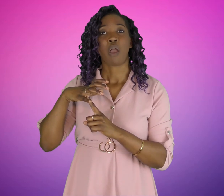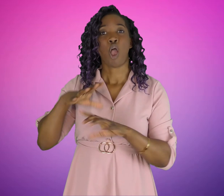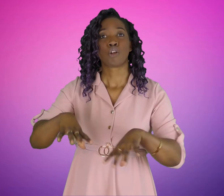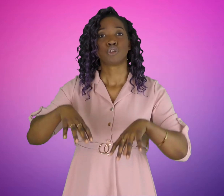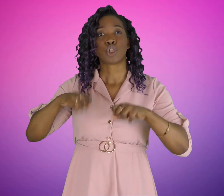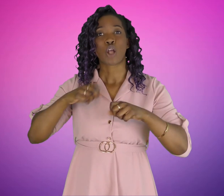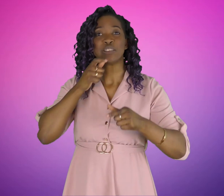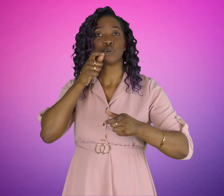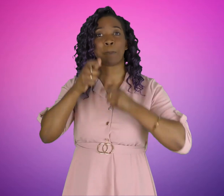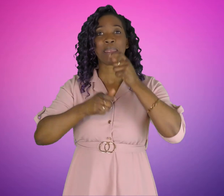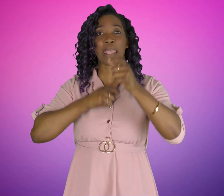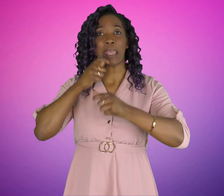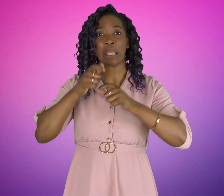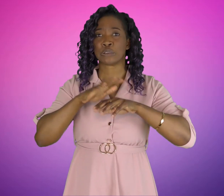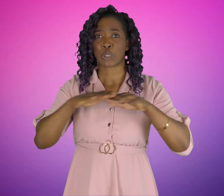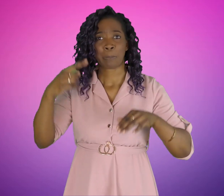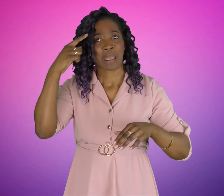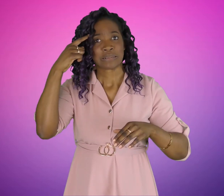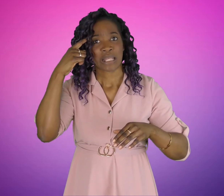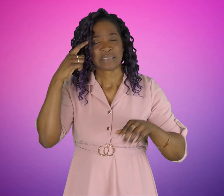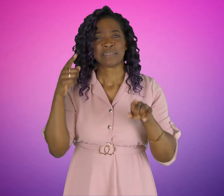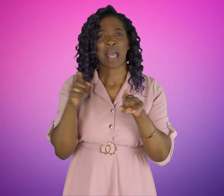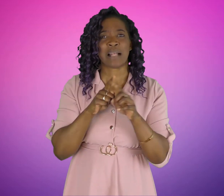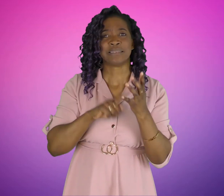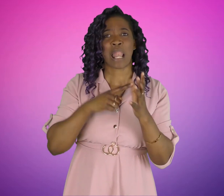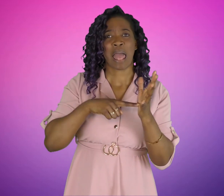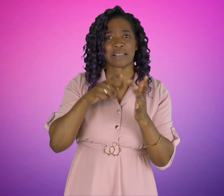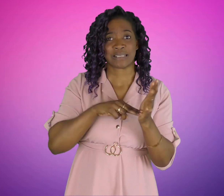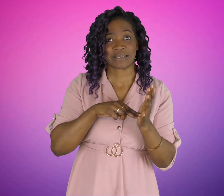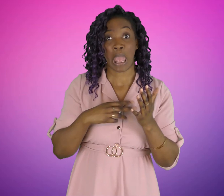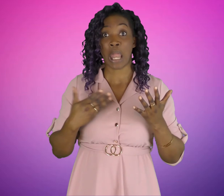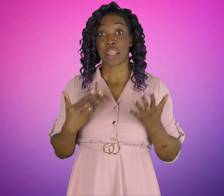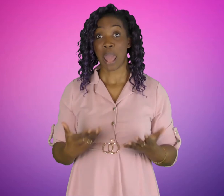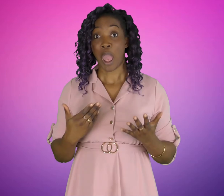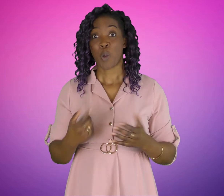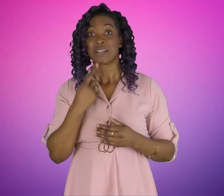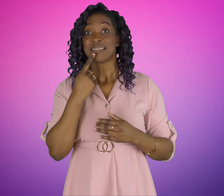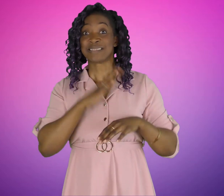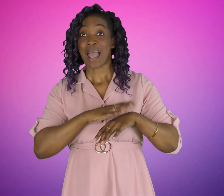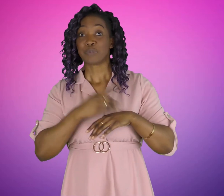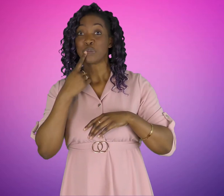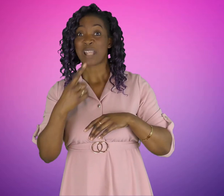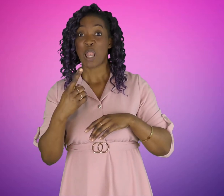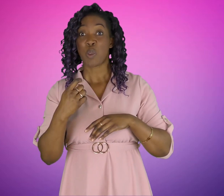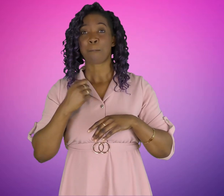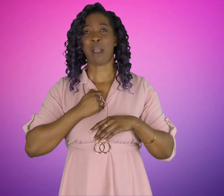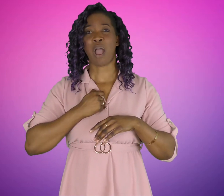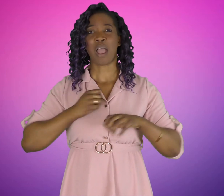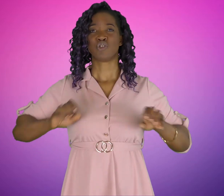The Emperor began to speak in nonsense words and Latin. And now's the time to tell you that the armchair I was sat